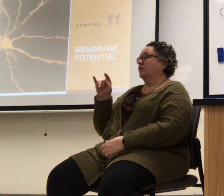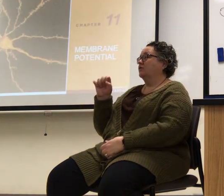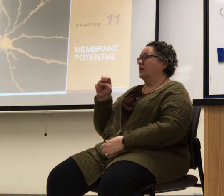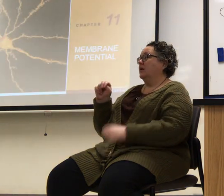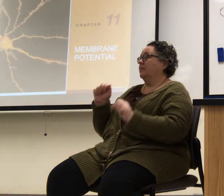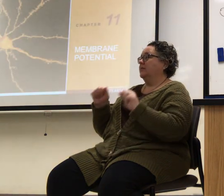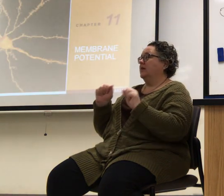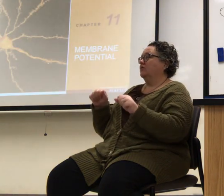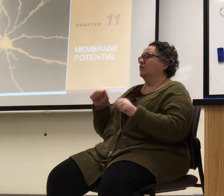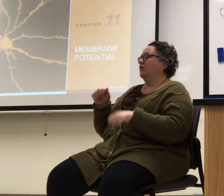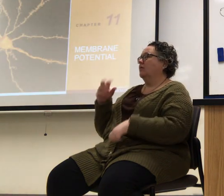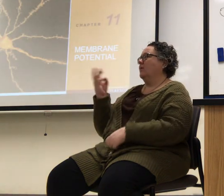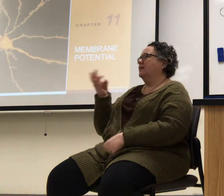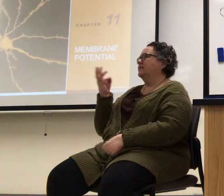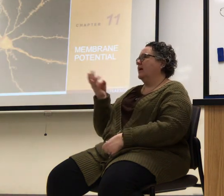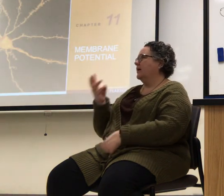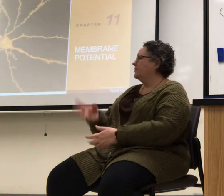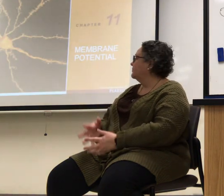for Wednesday.